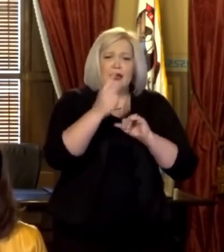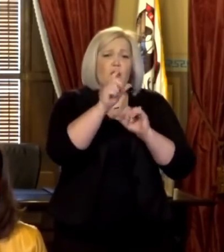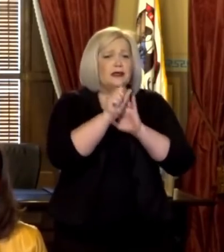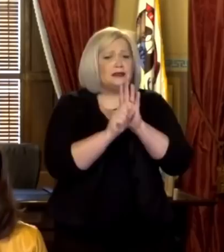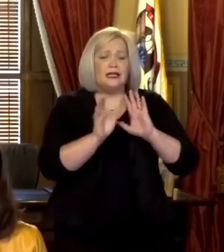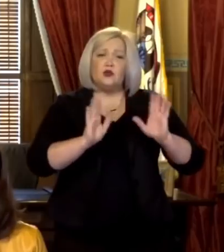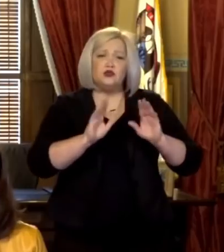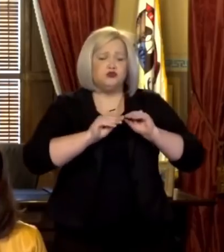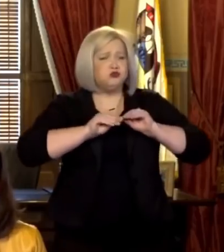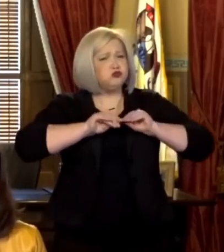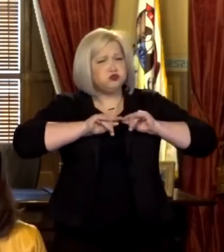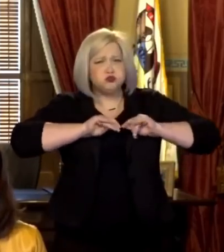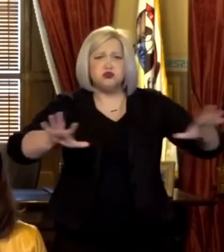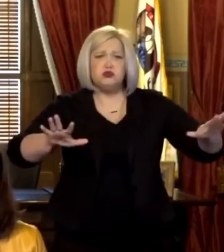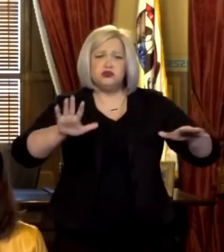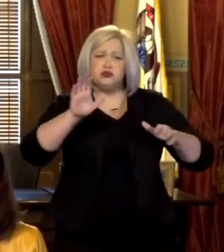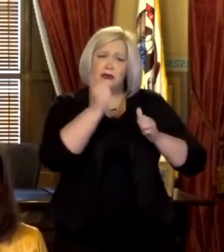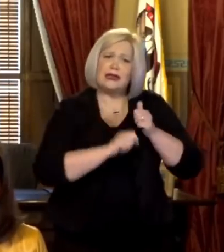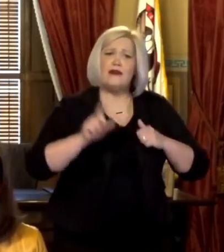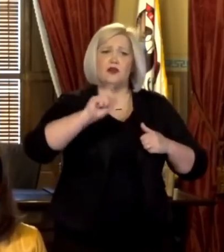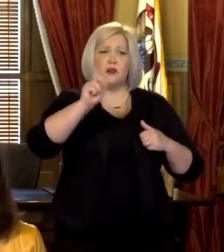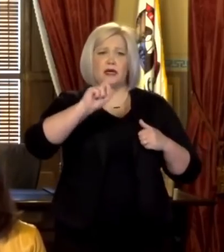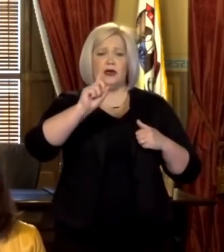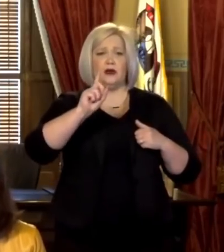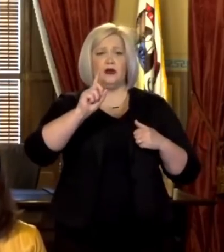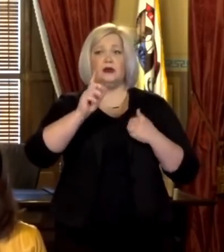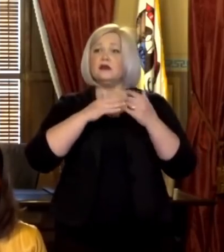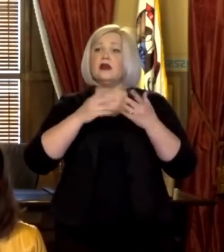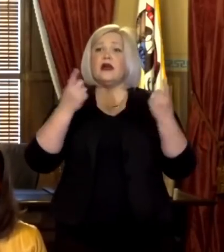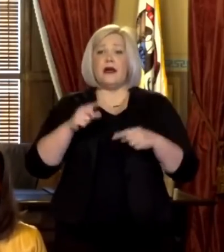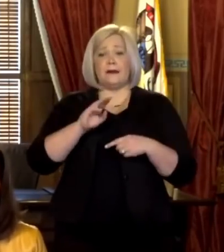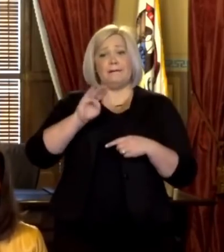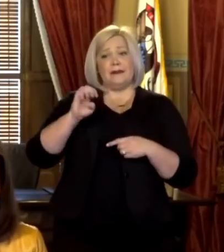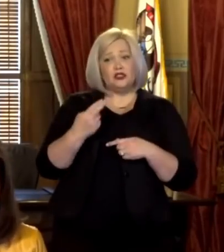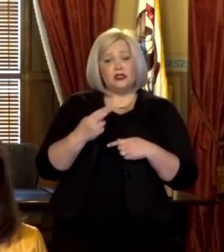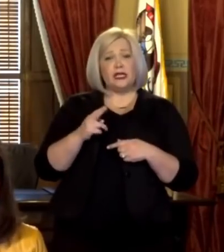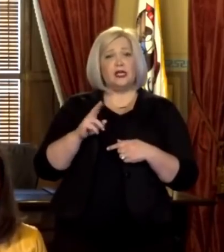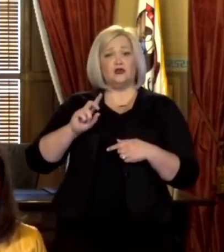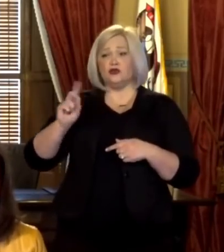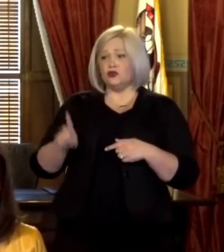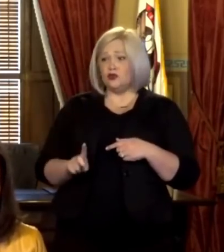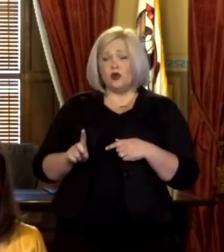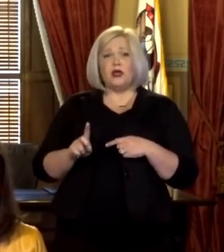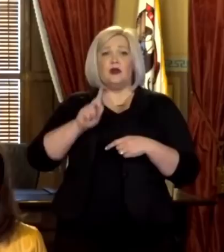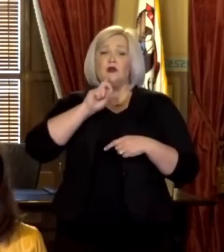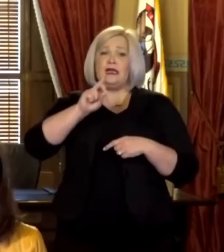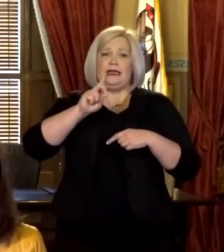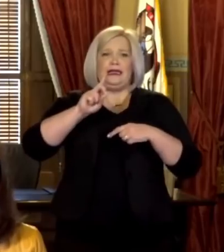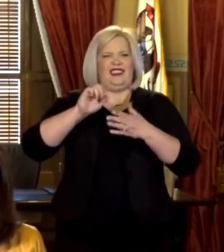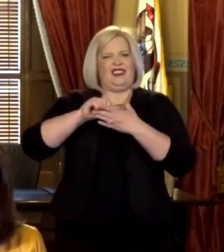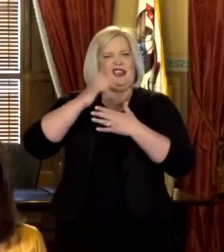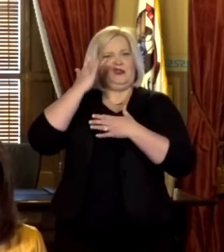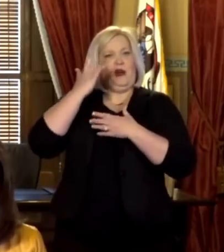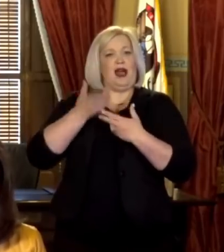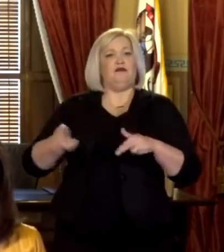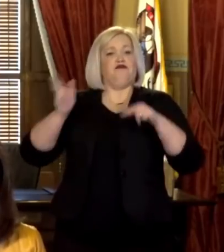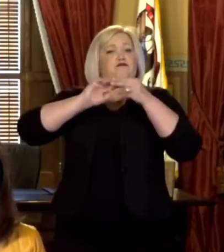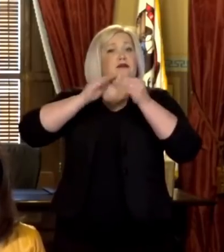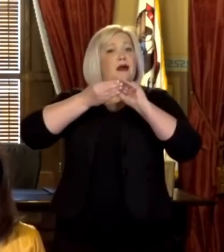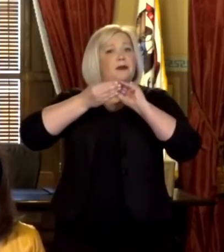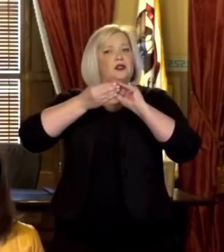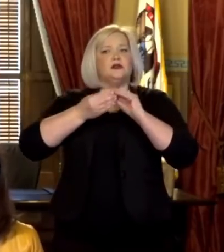is about what's happening in Michigan or what's happening in Detroit, it's really about the region where we have the most